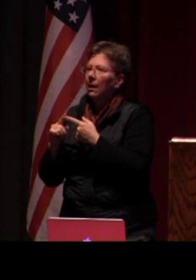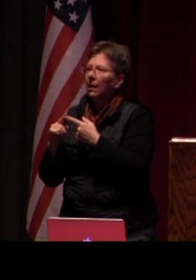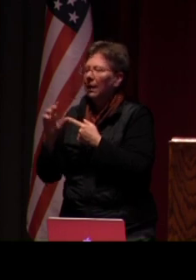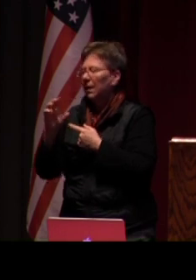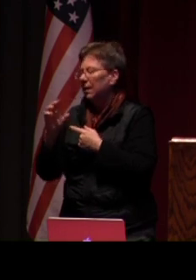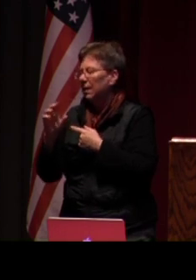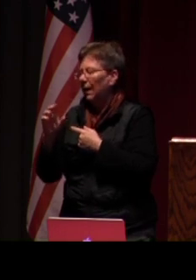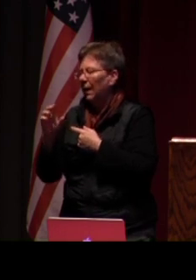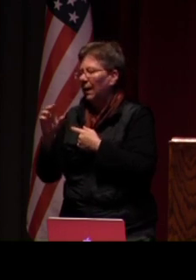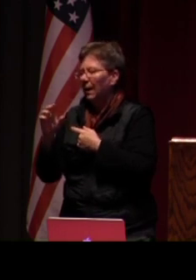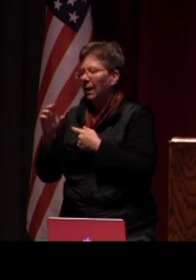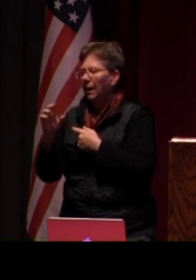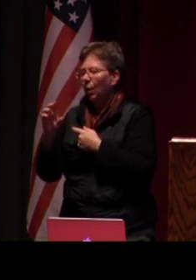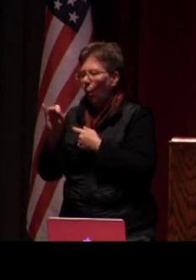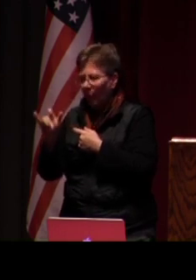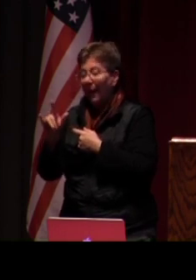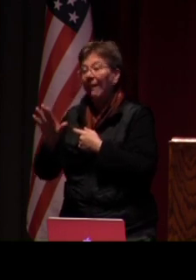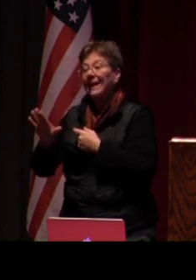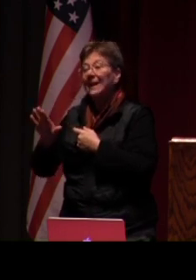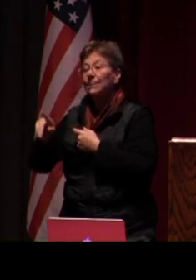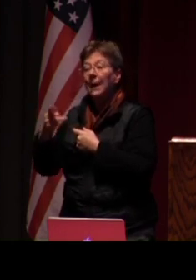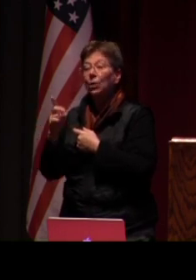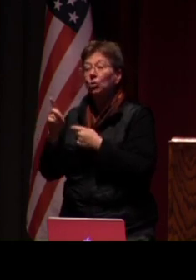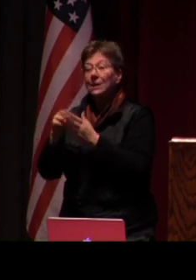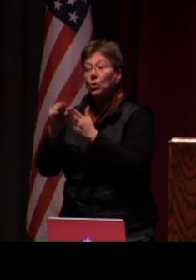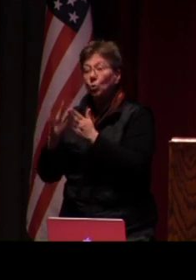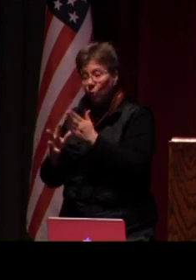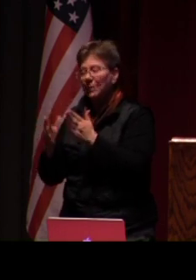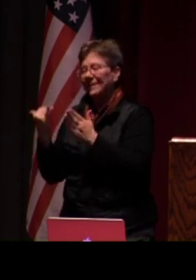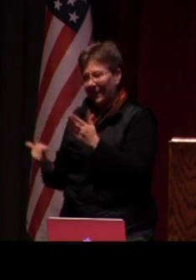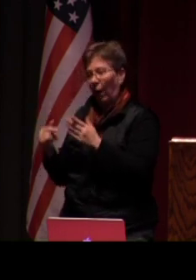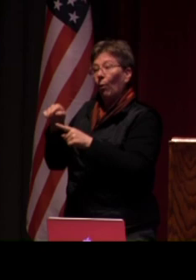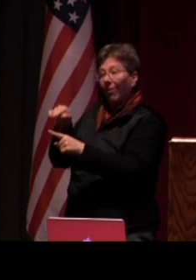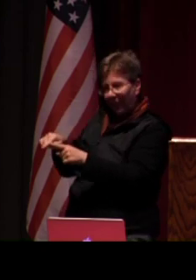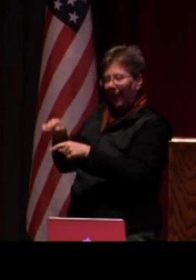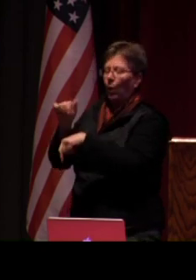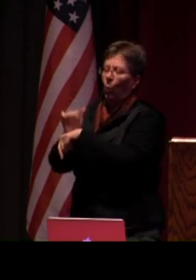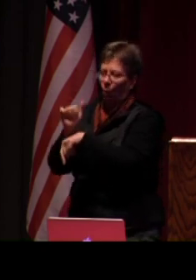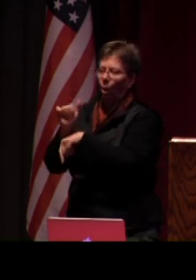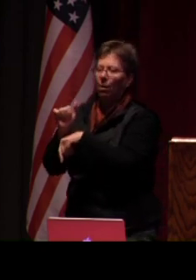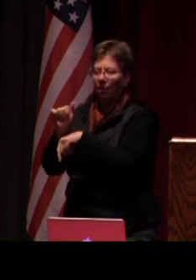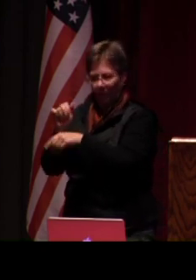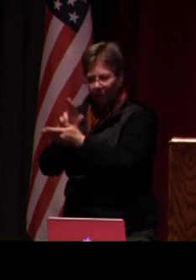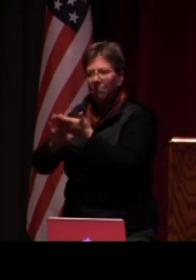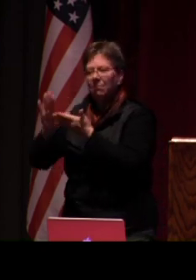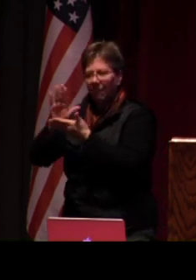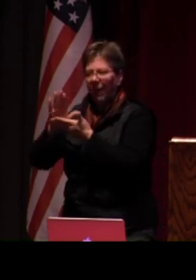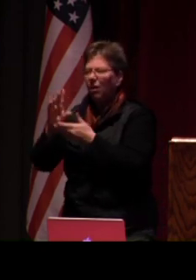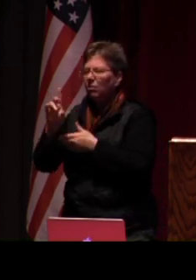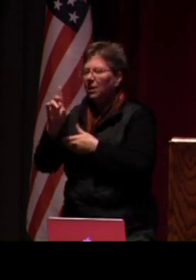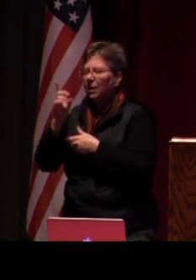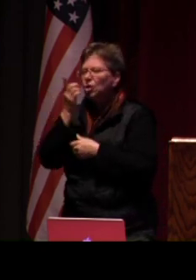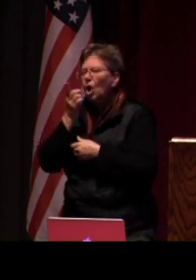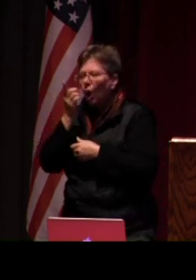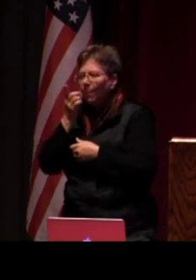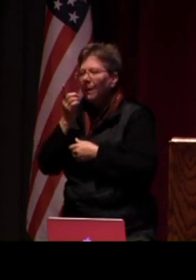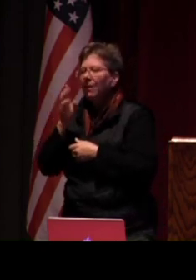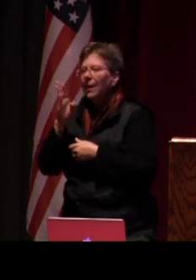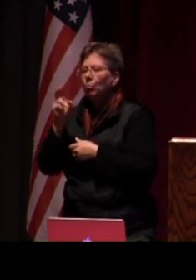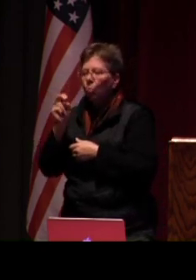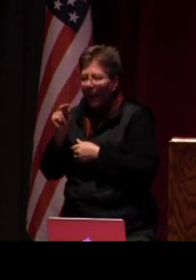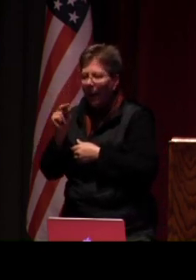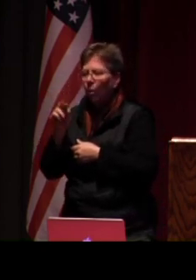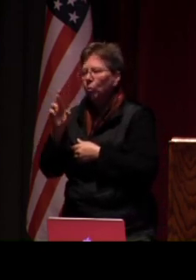Cornell. His doctoral students now hold academic positions at institutions such as Dartmouth, Brown,